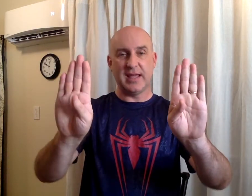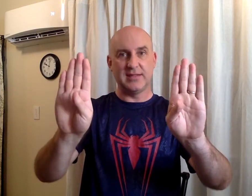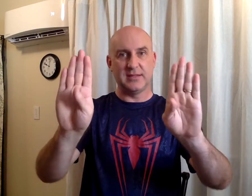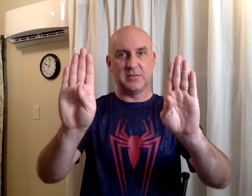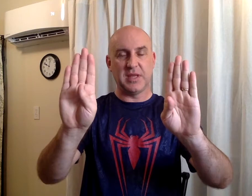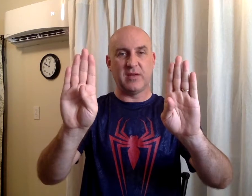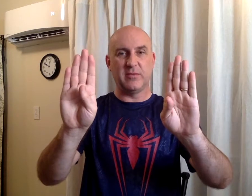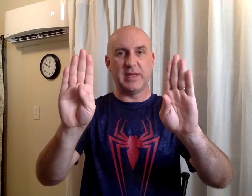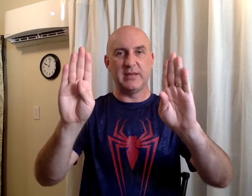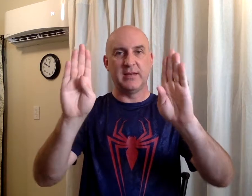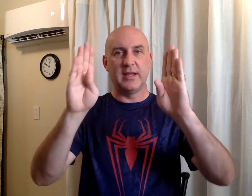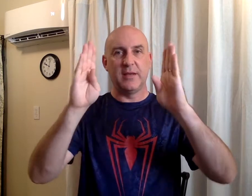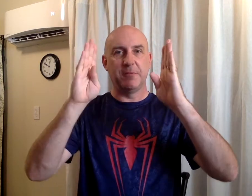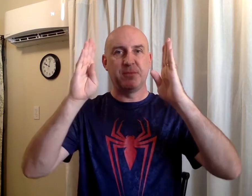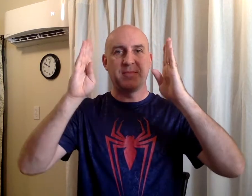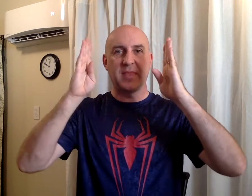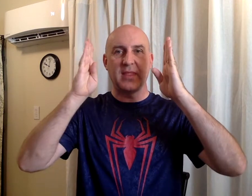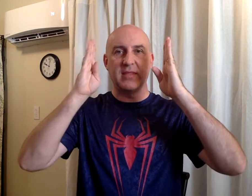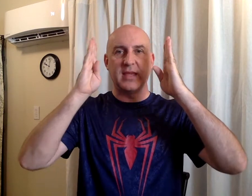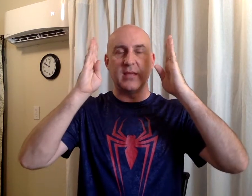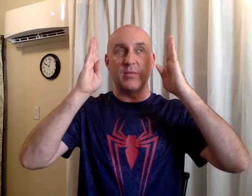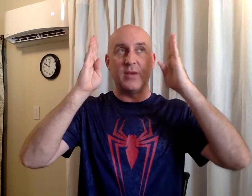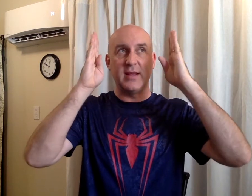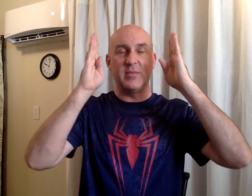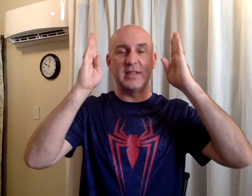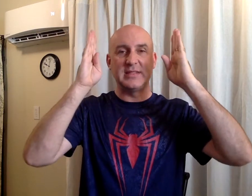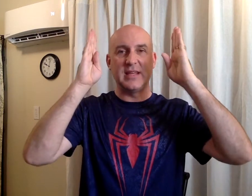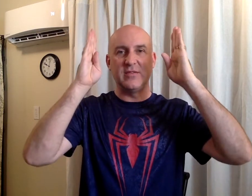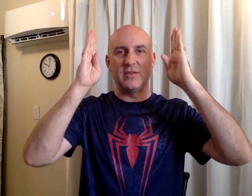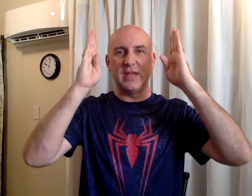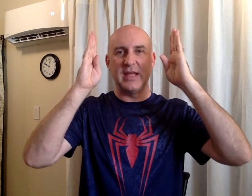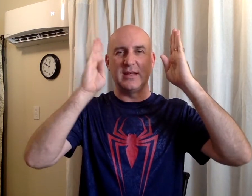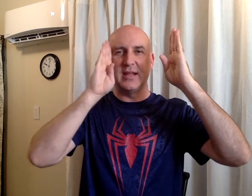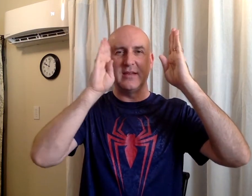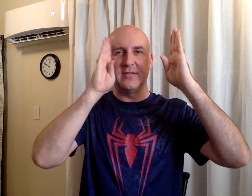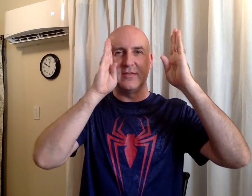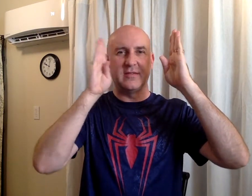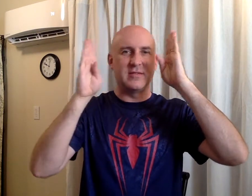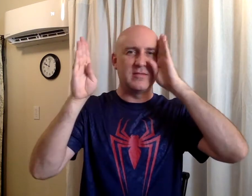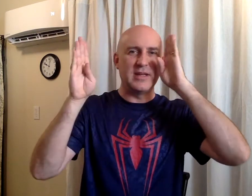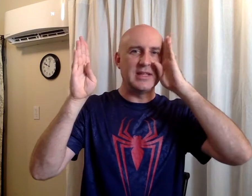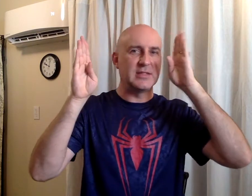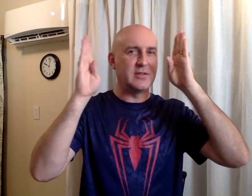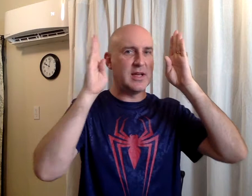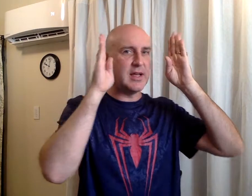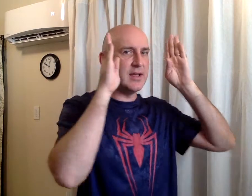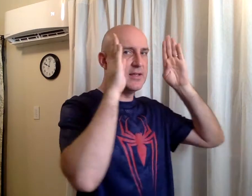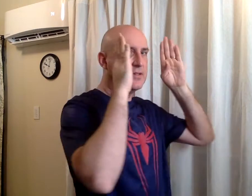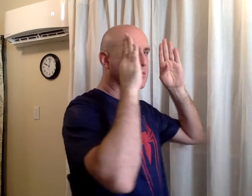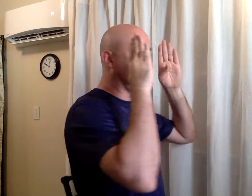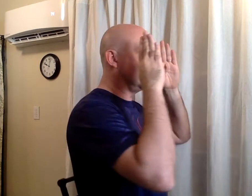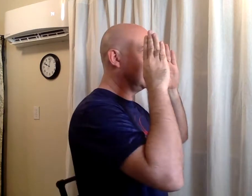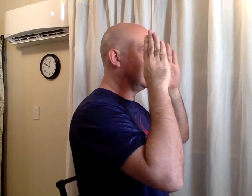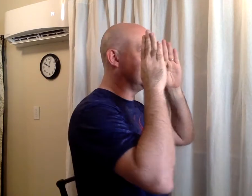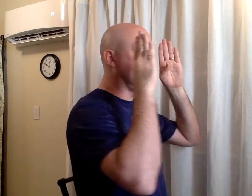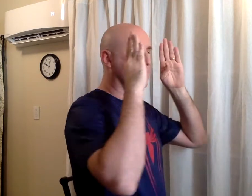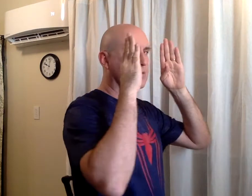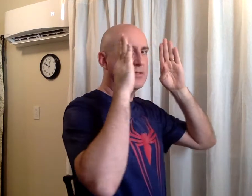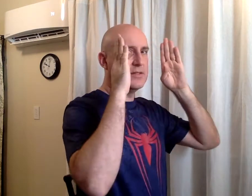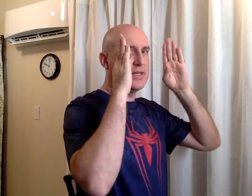hands from the alphabet. They come right up by the side of your head, kind of right next to your eyes, like this. I'll turn a little sideways